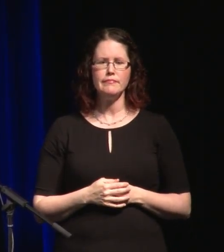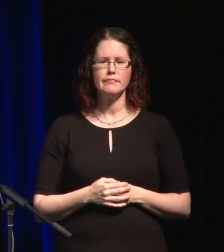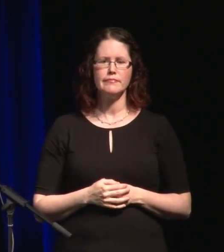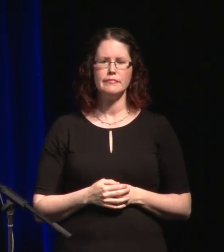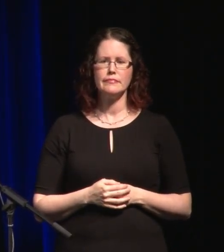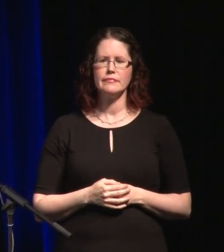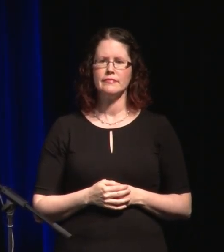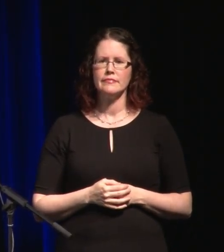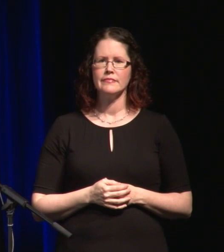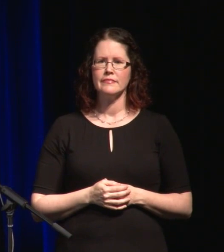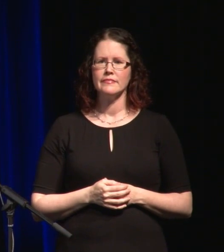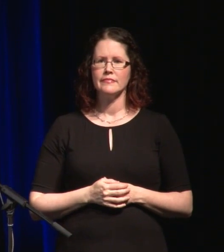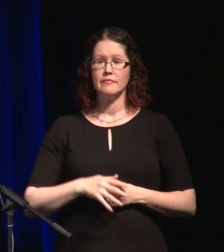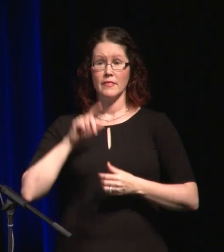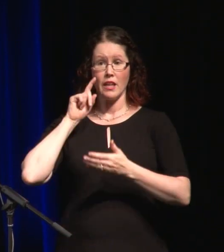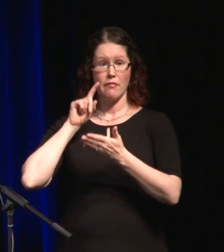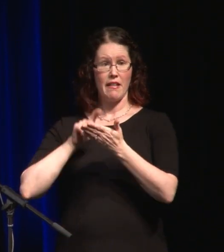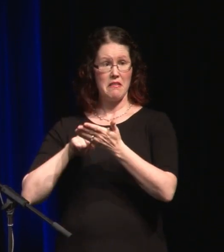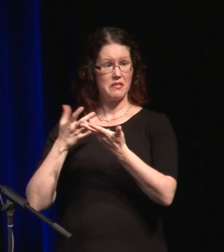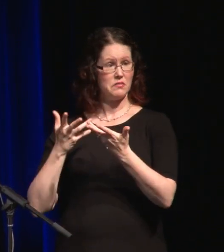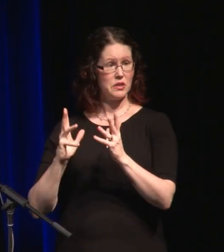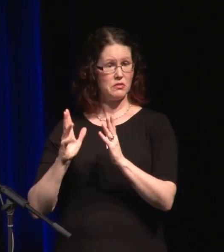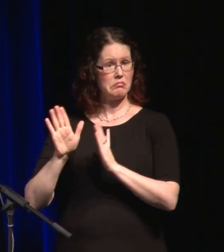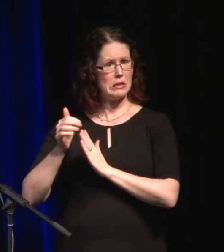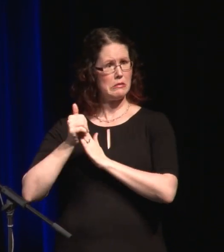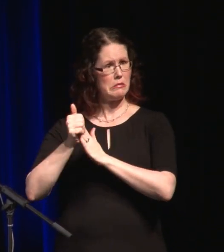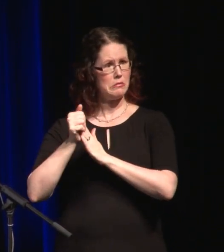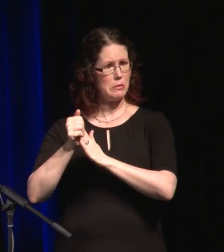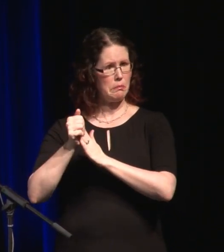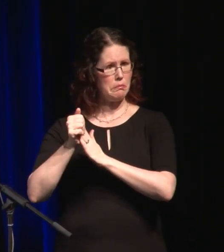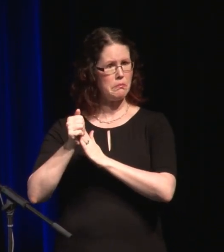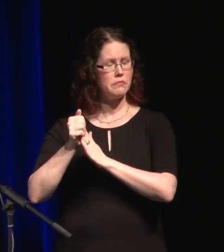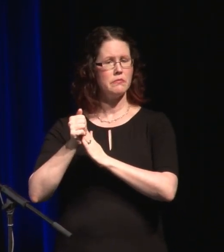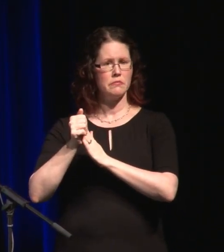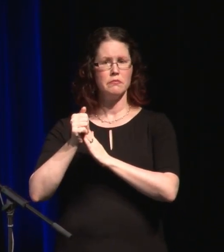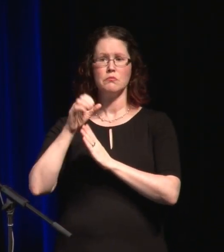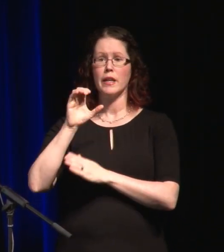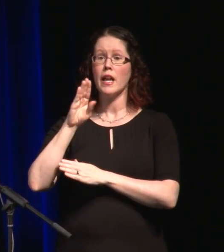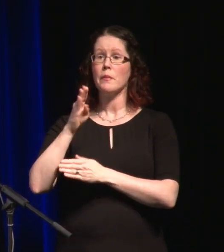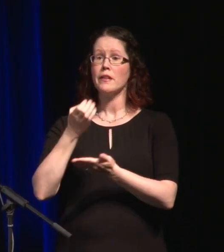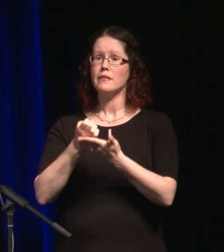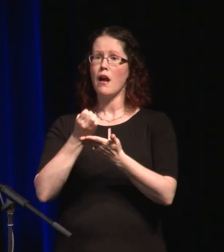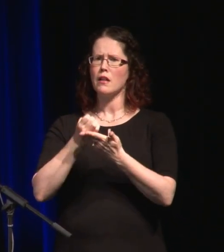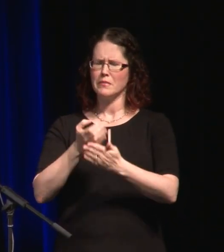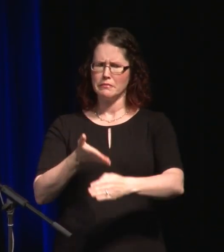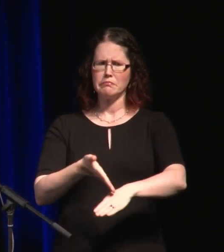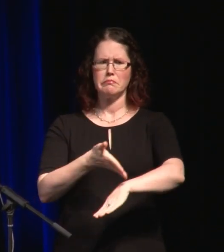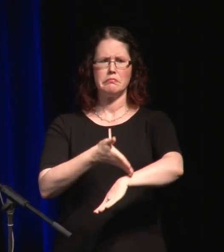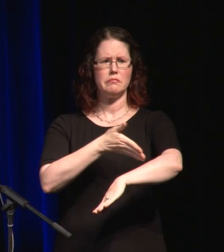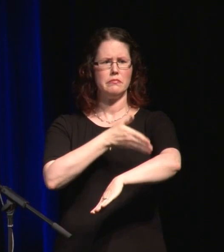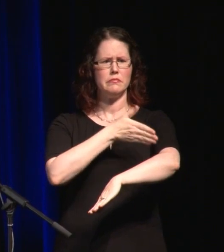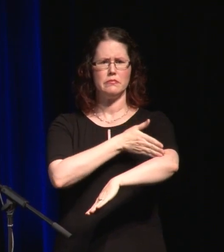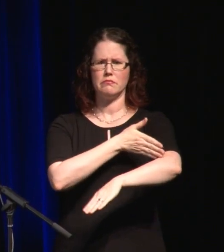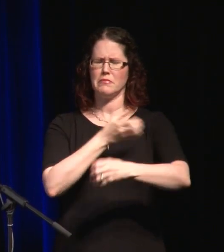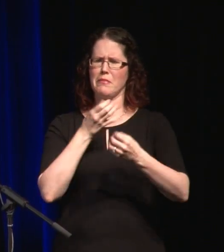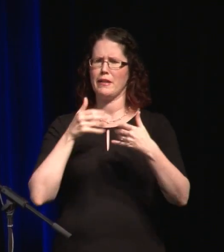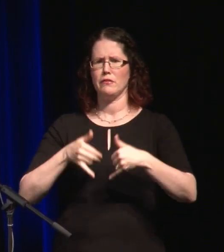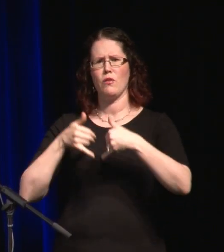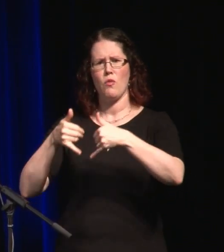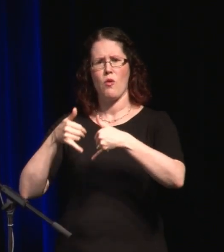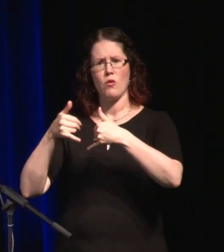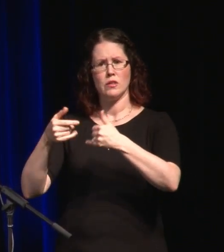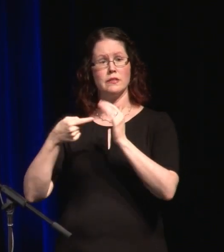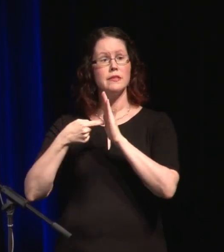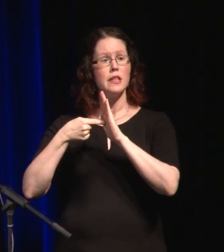He has been recognized for his leadership and improving Cape Breton's economy through a number of awards, namely